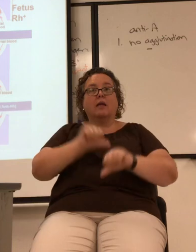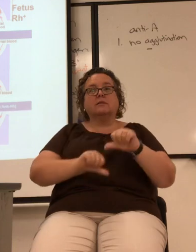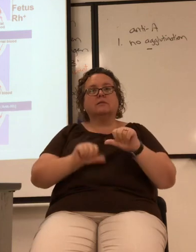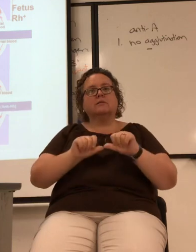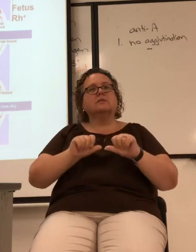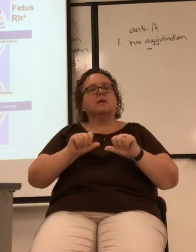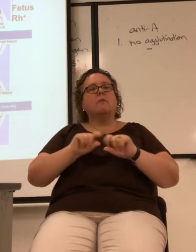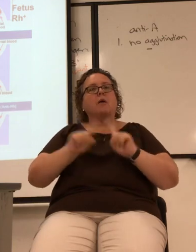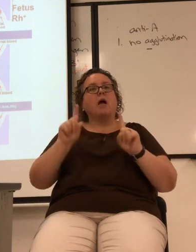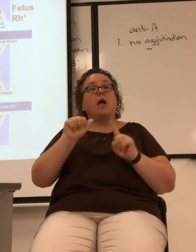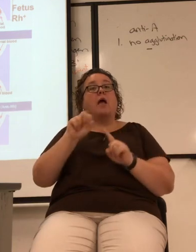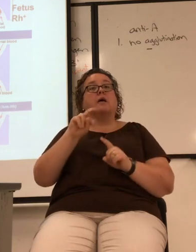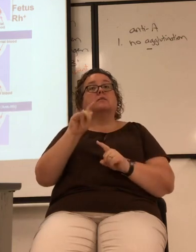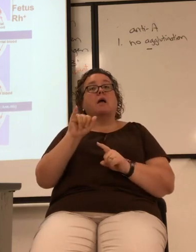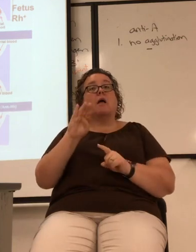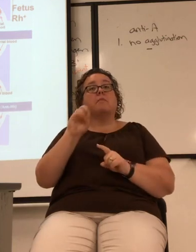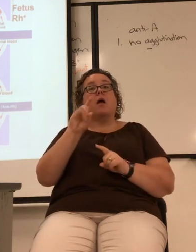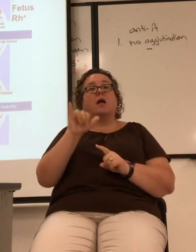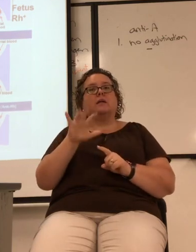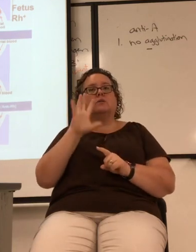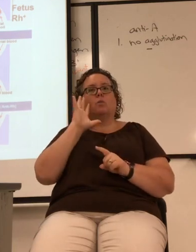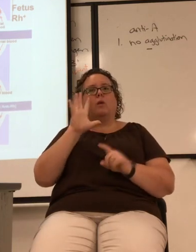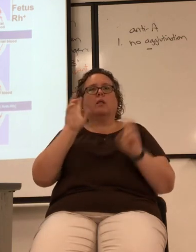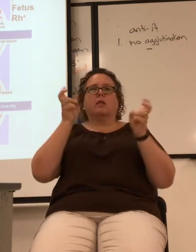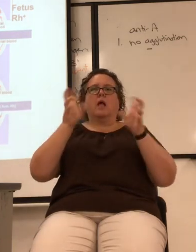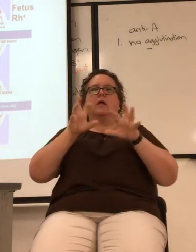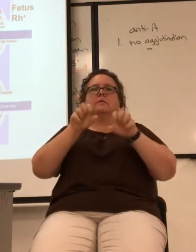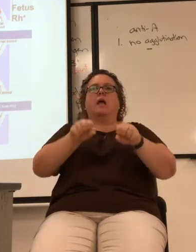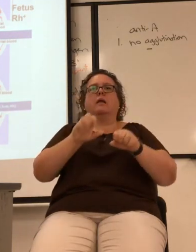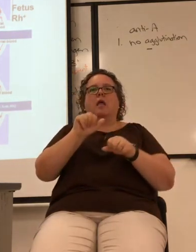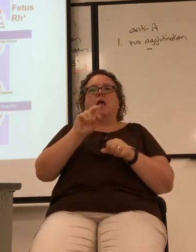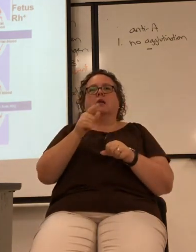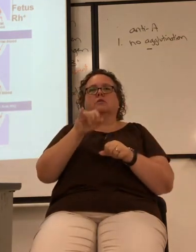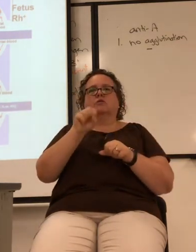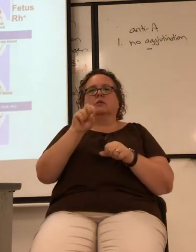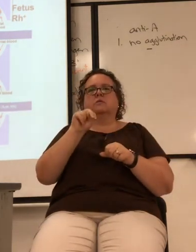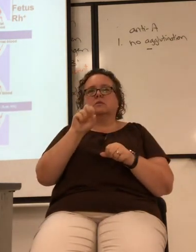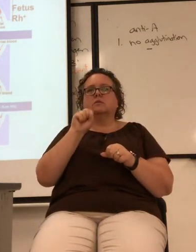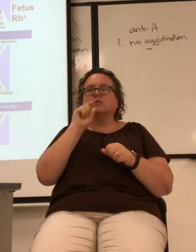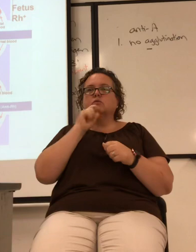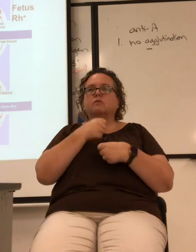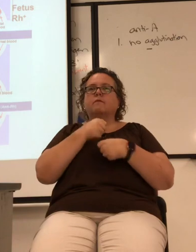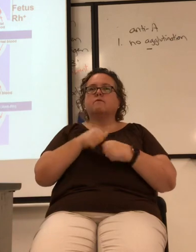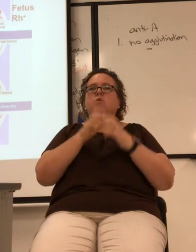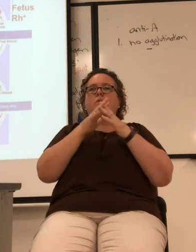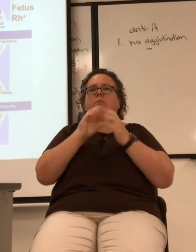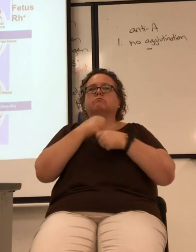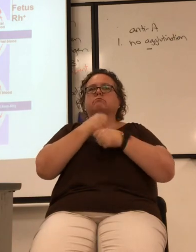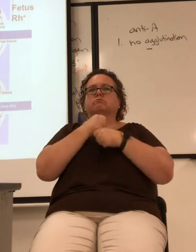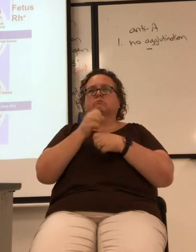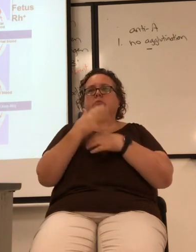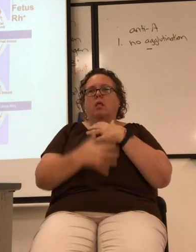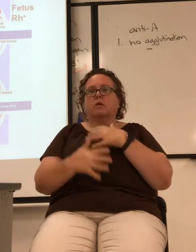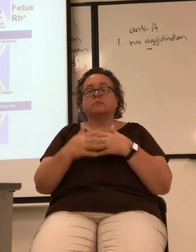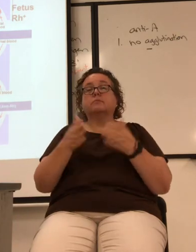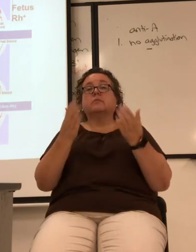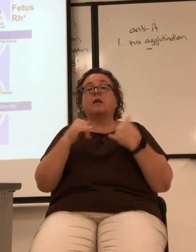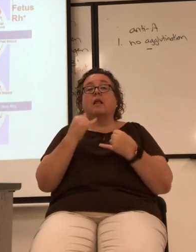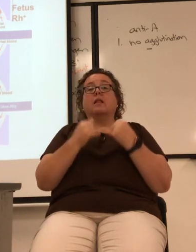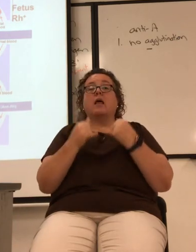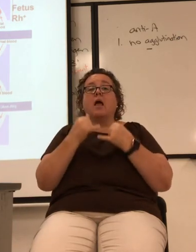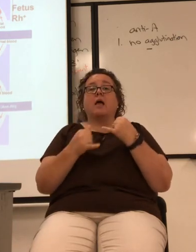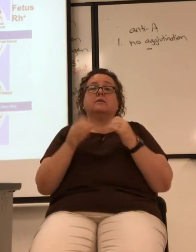just antibodies attacking antigens to form blood. Okay. This last slide